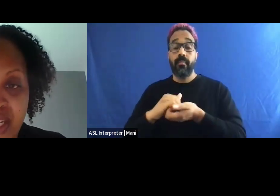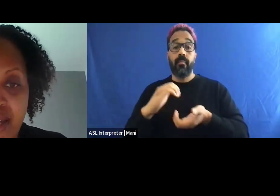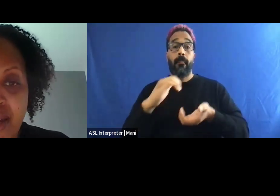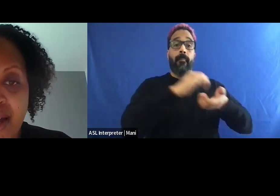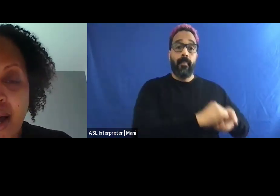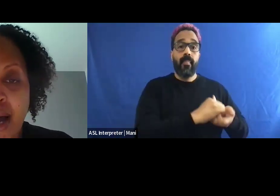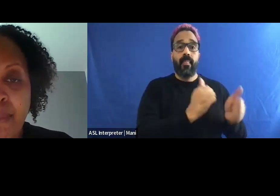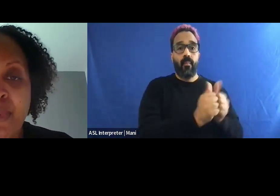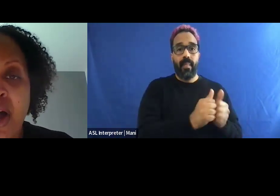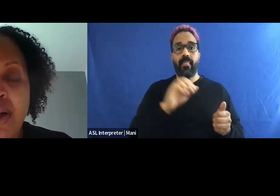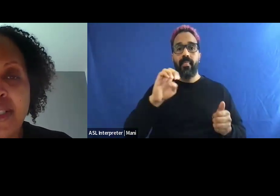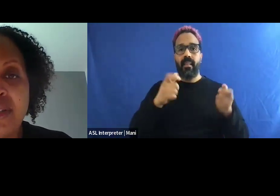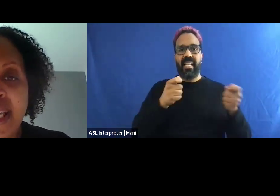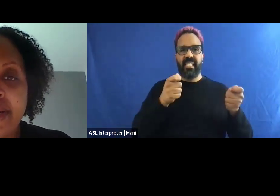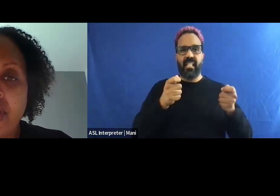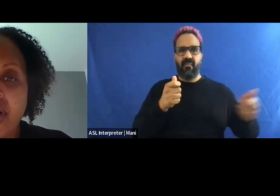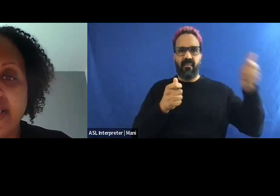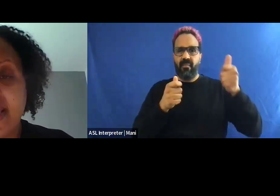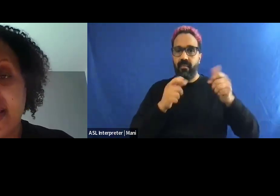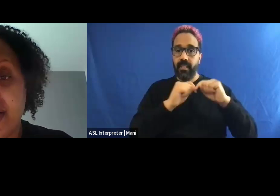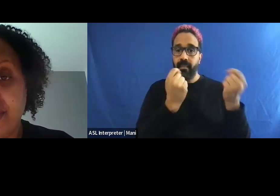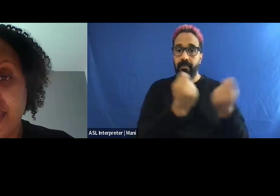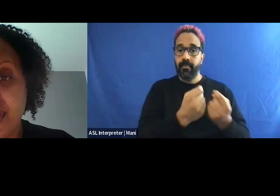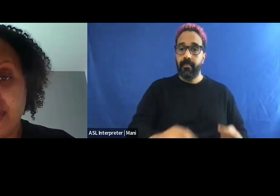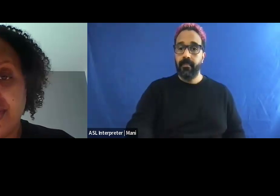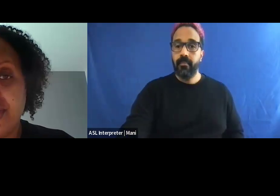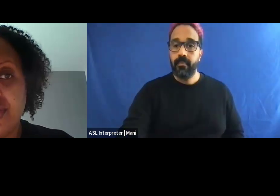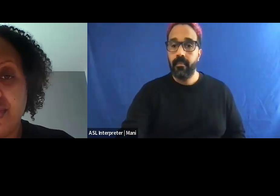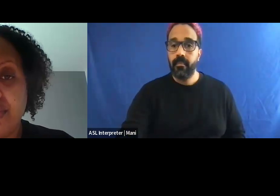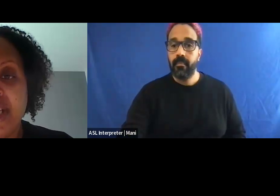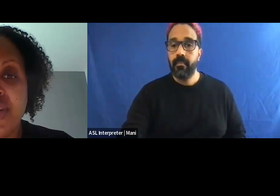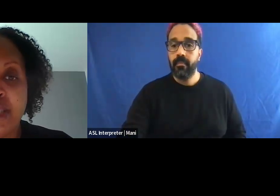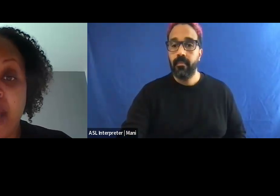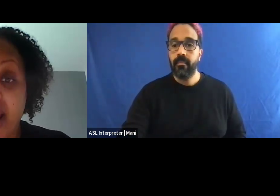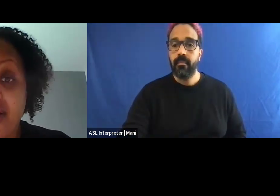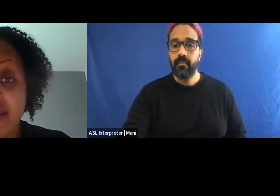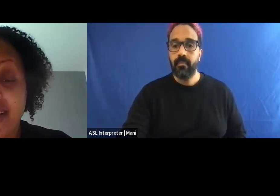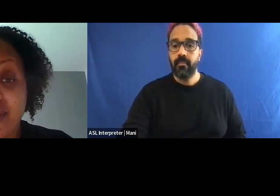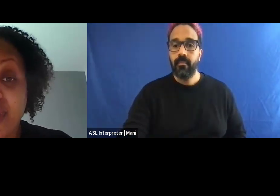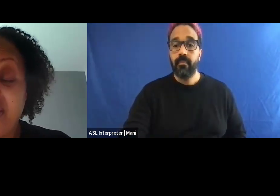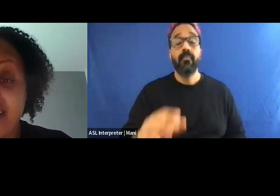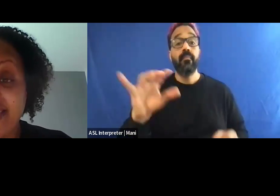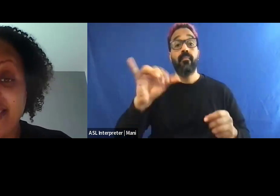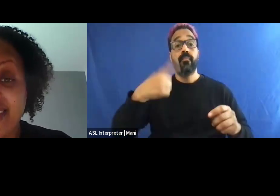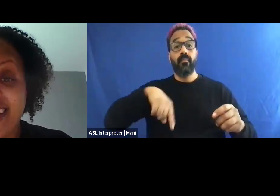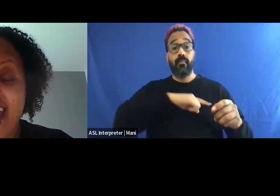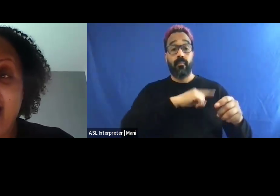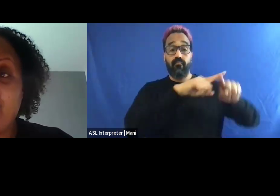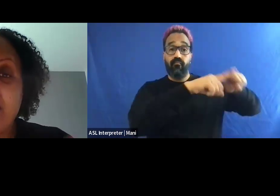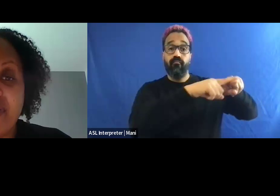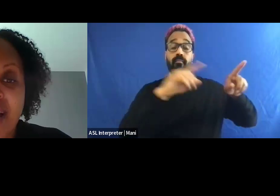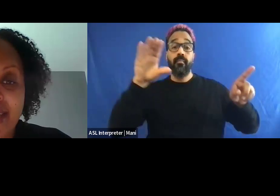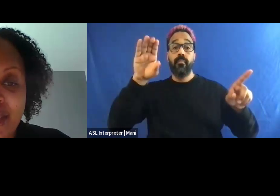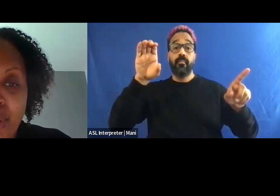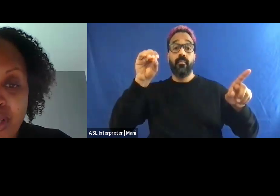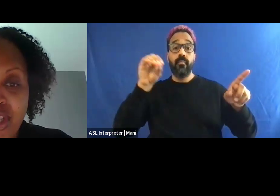team. But we also lean on our CEO to be transparent with us, and